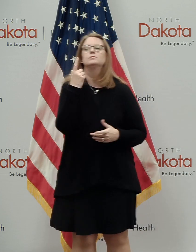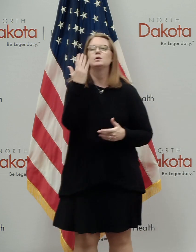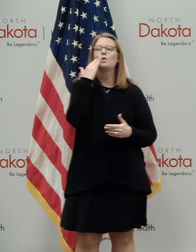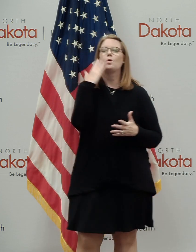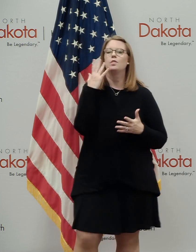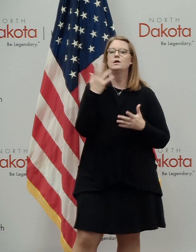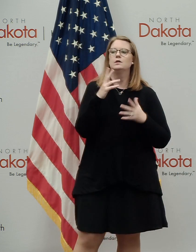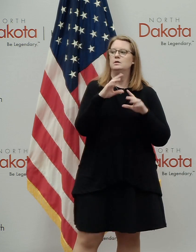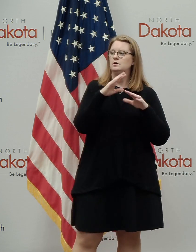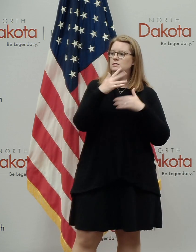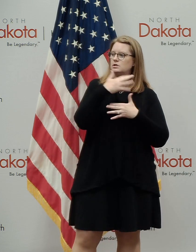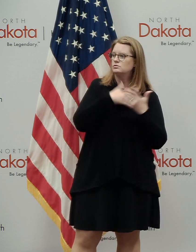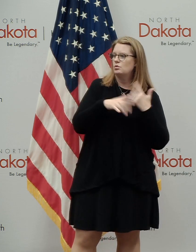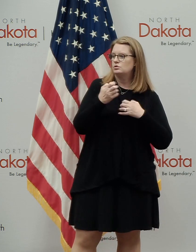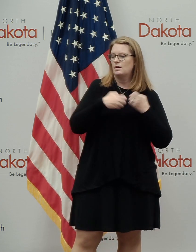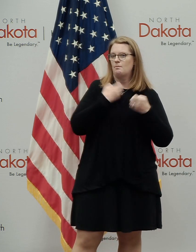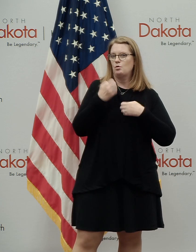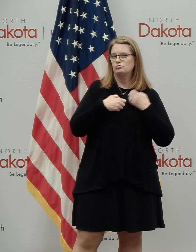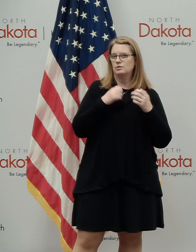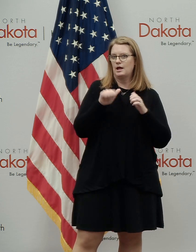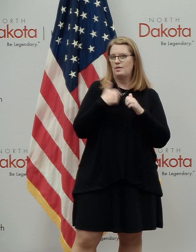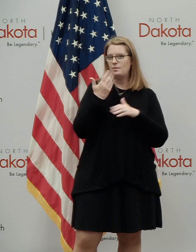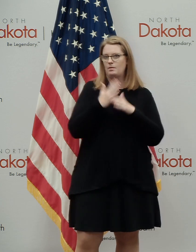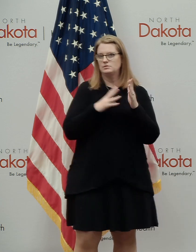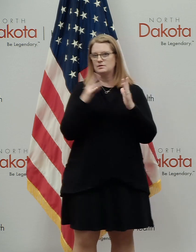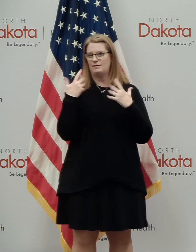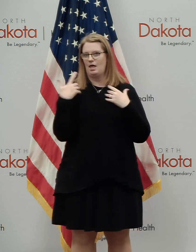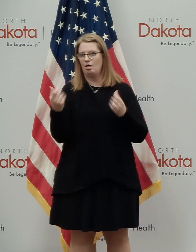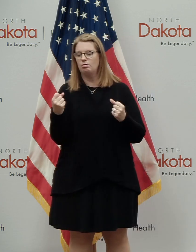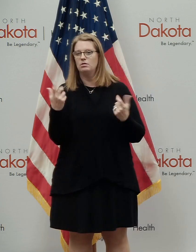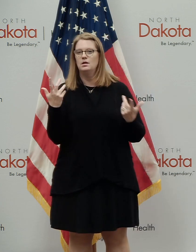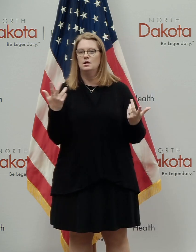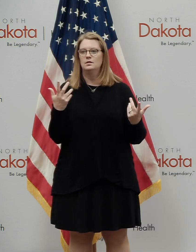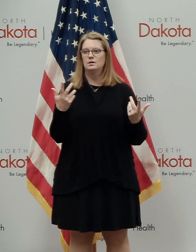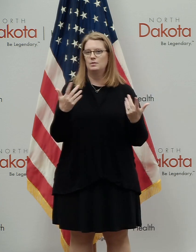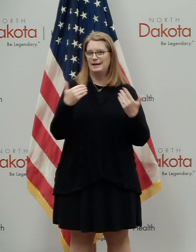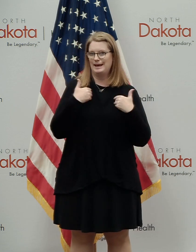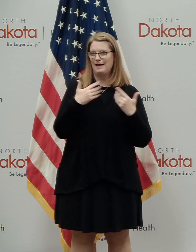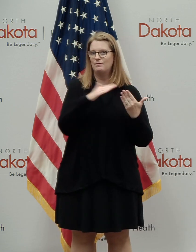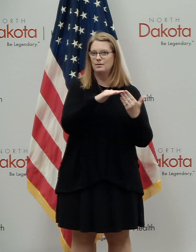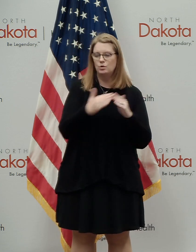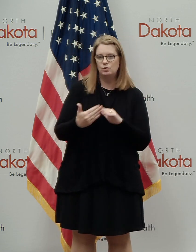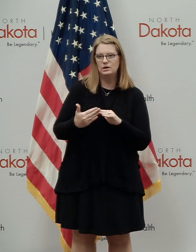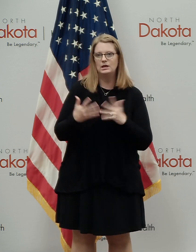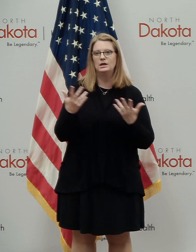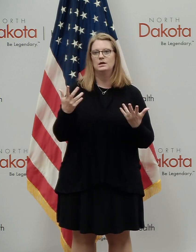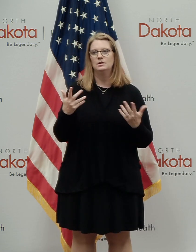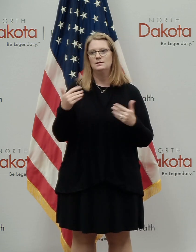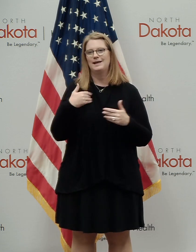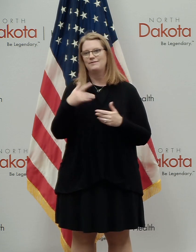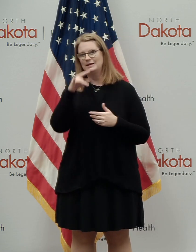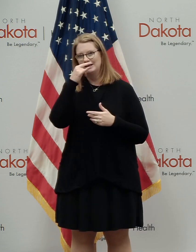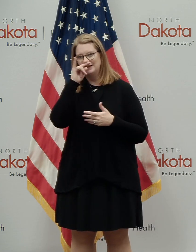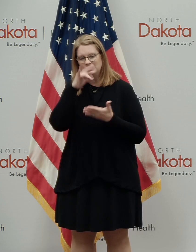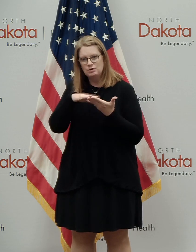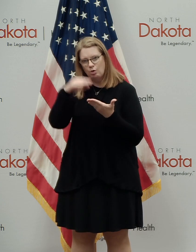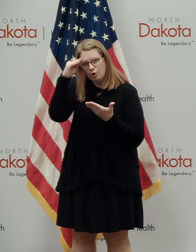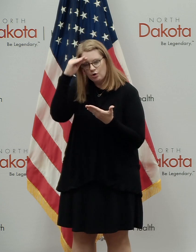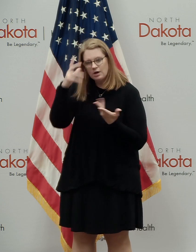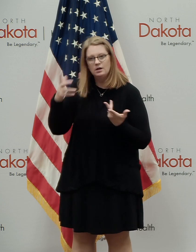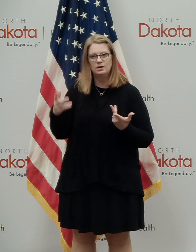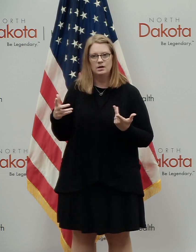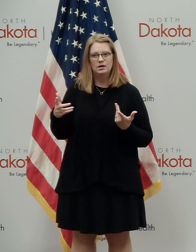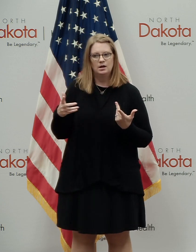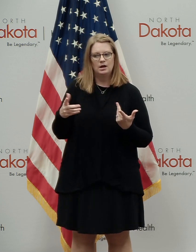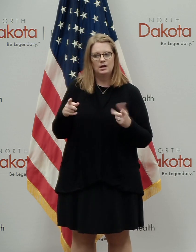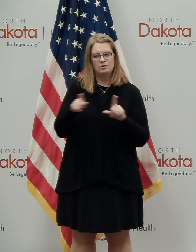the well-being, the other aspects of health that come when we can have community, when we've got kids learning, and when